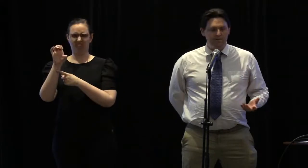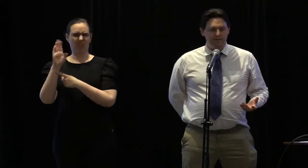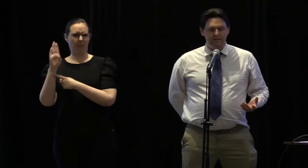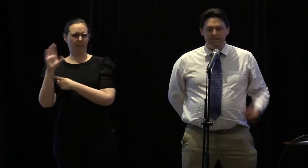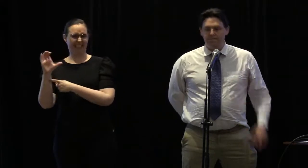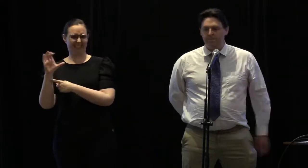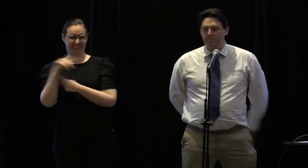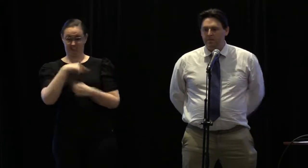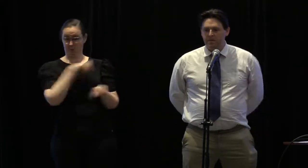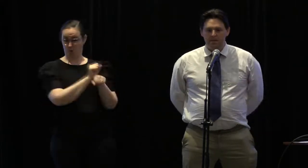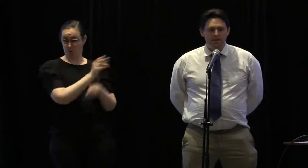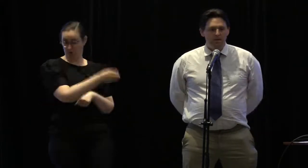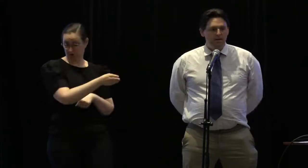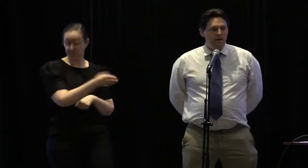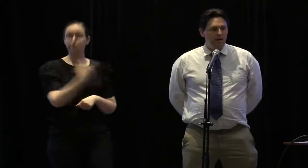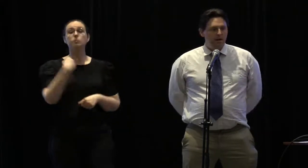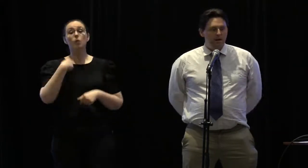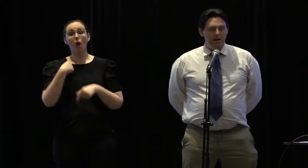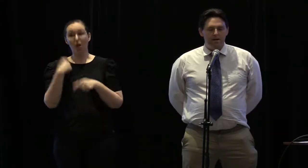blind person.